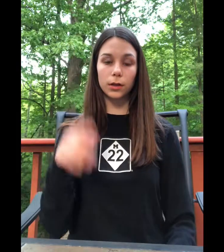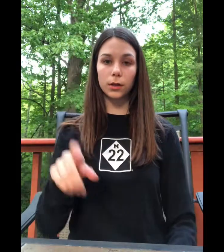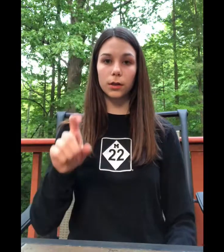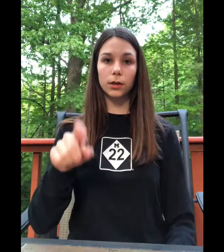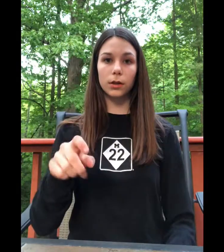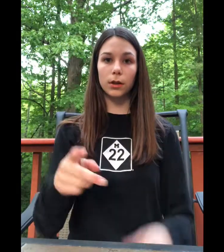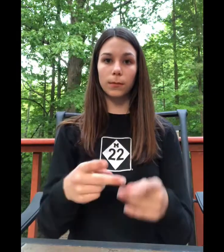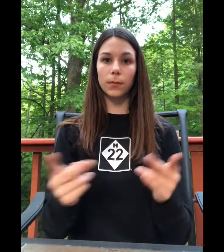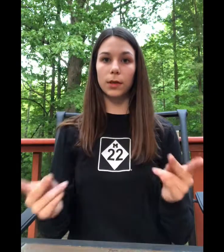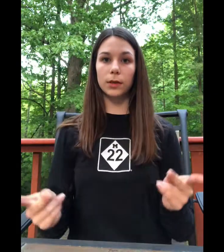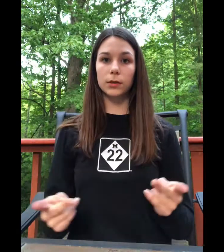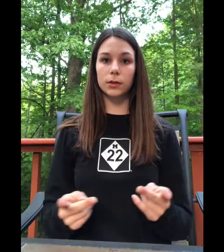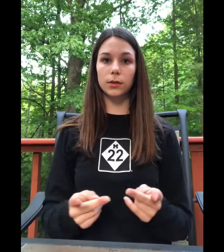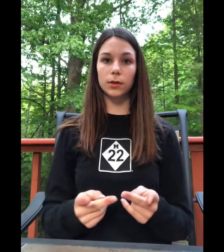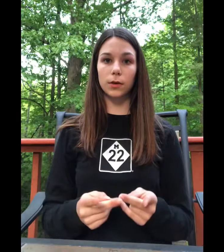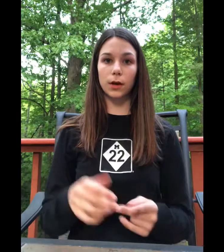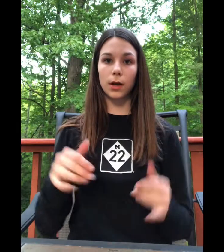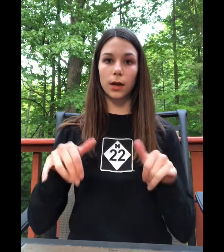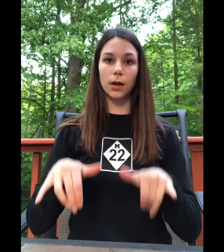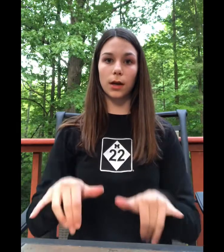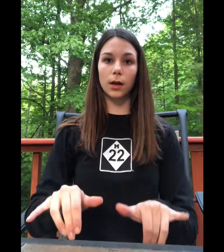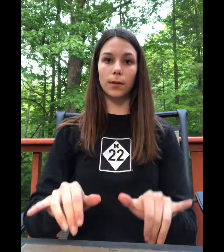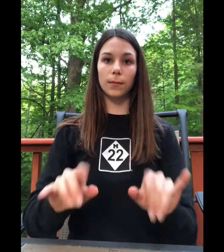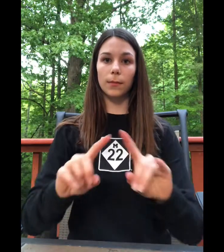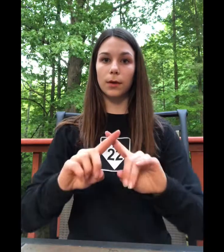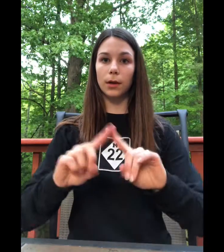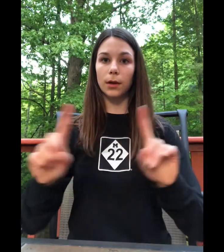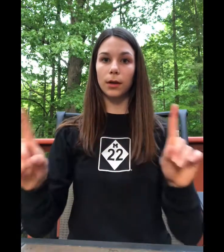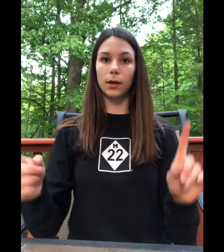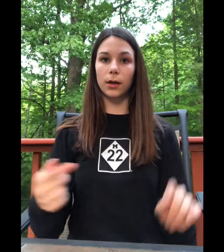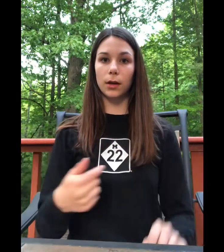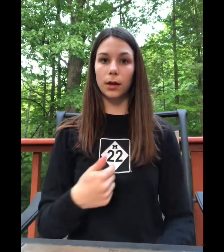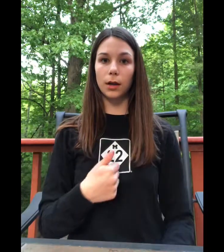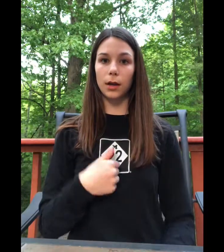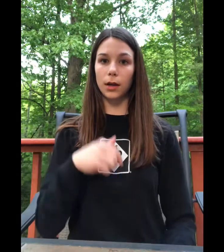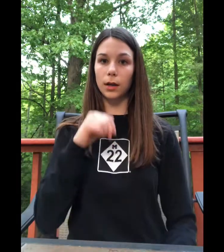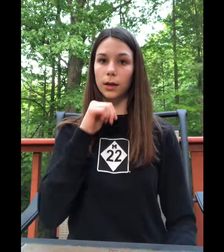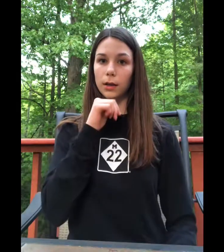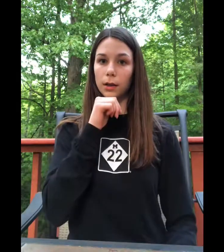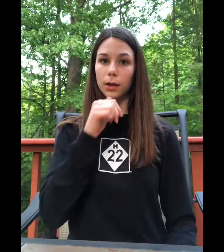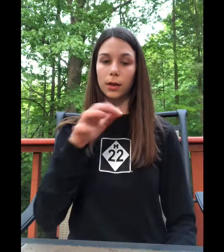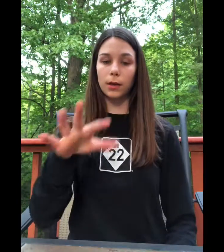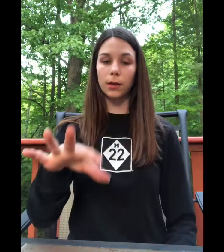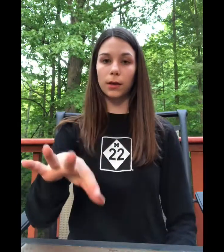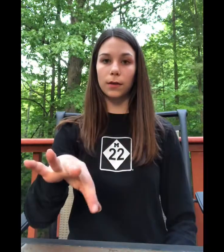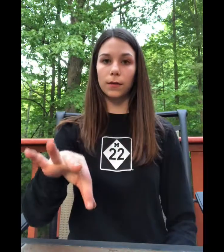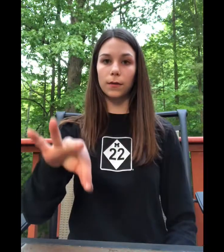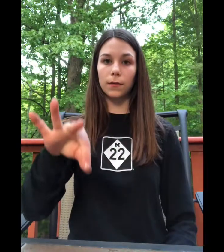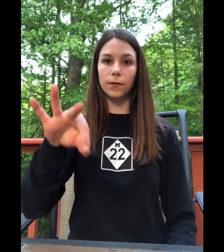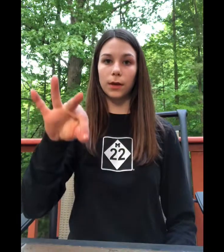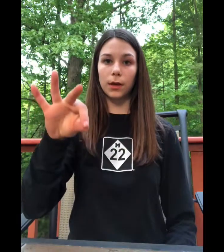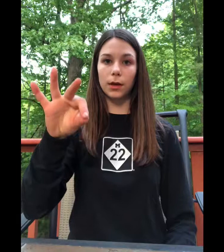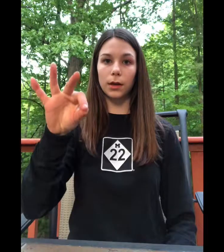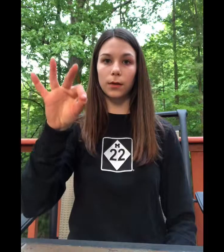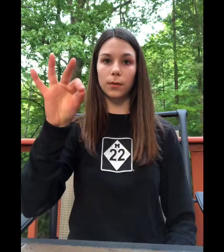hundred years. Need a place to hide, but I can't